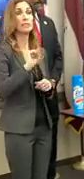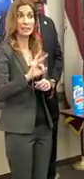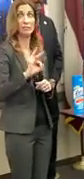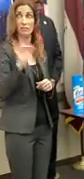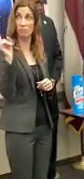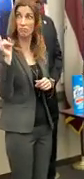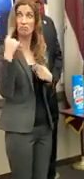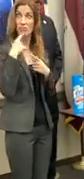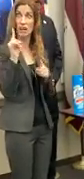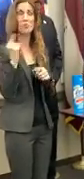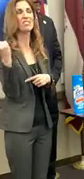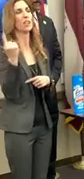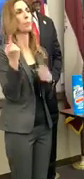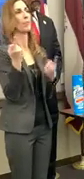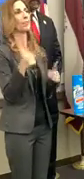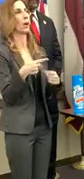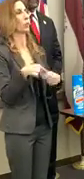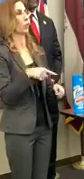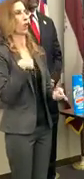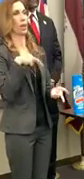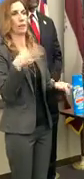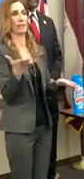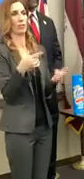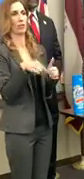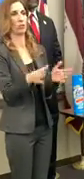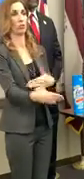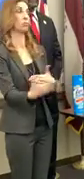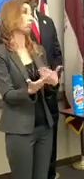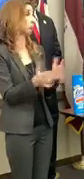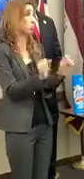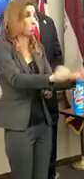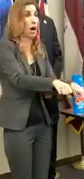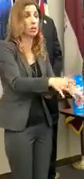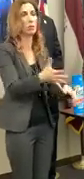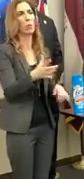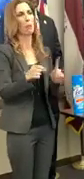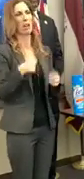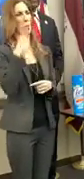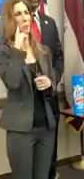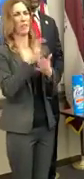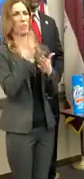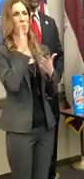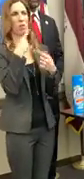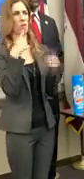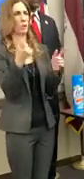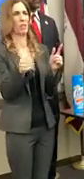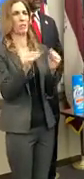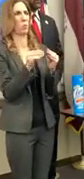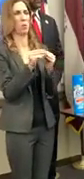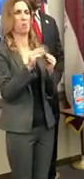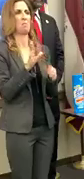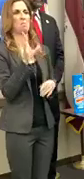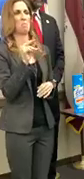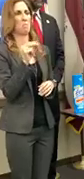been something that's happened basically while I've been in this room, which is not to say it couldn't, but I don't believe so. I'm not aware of that.